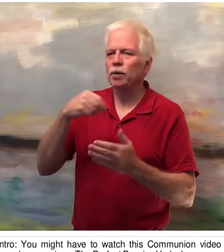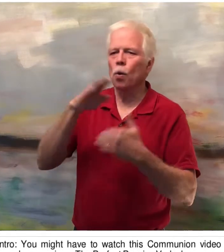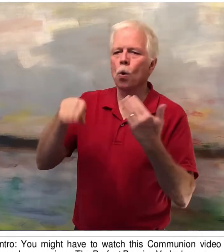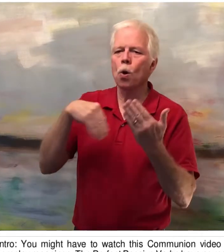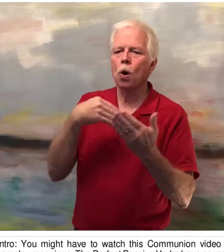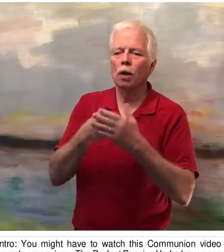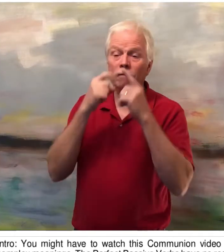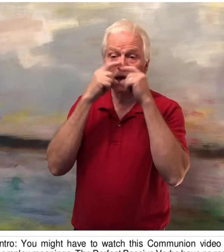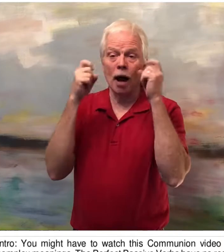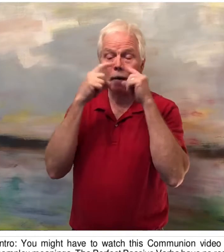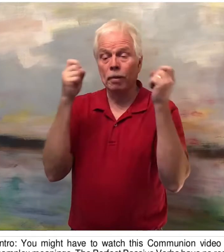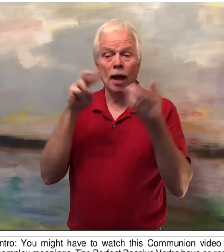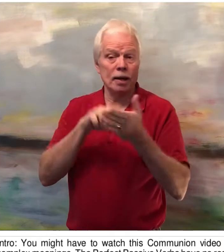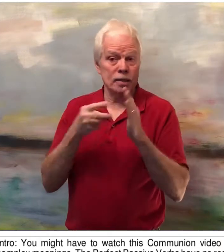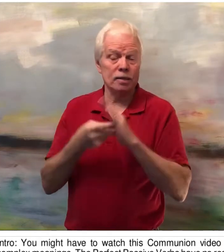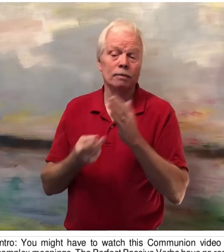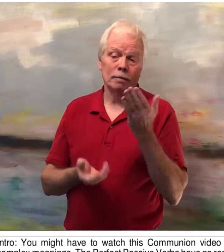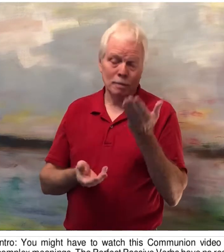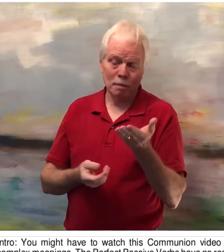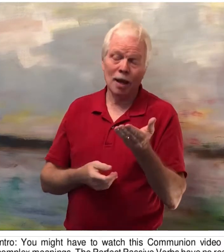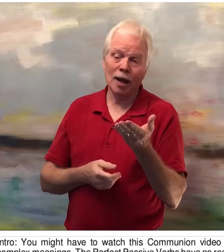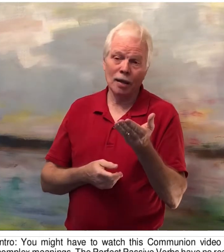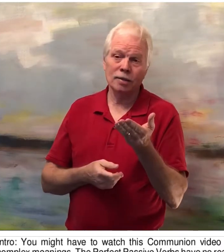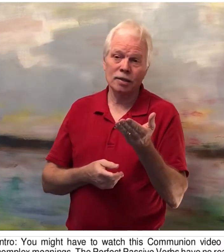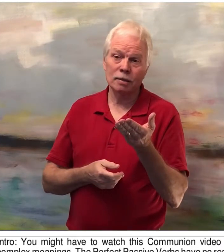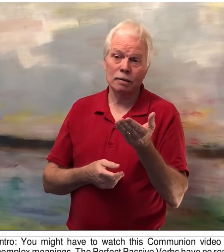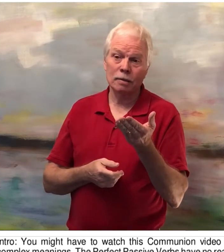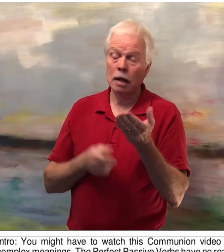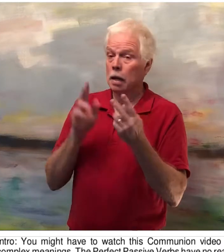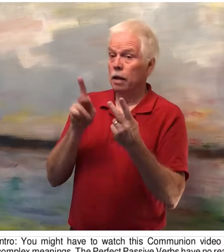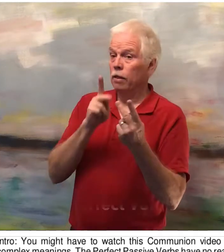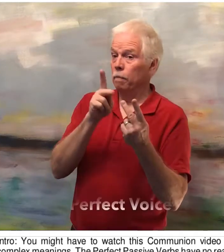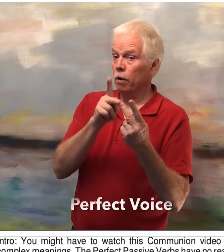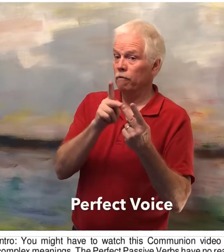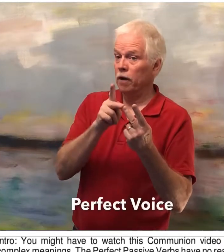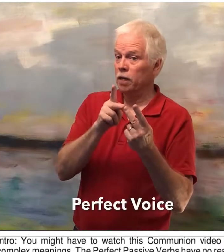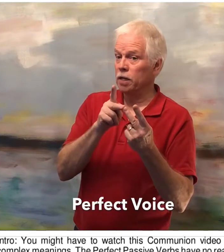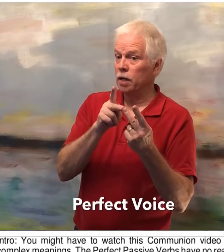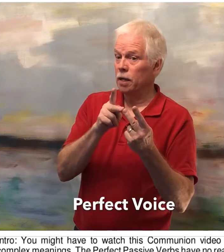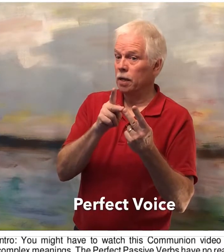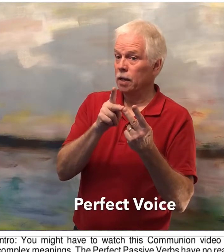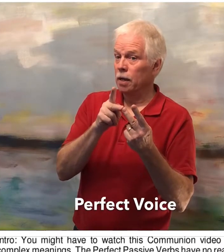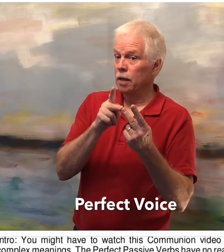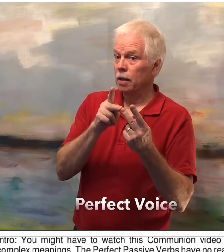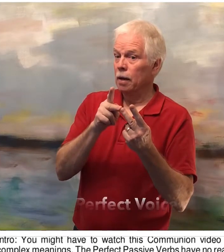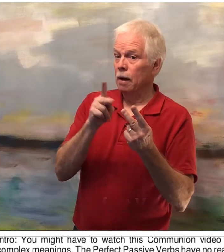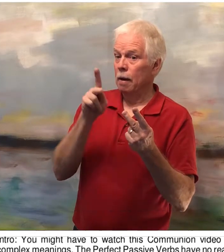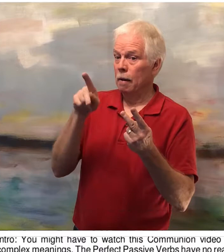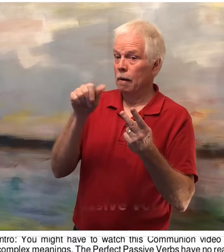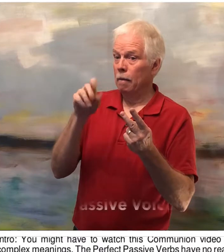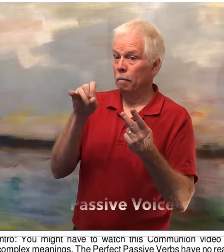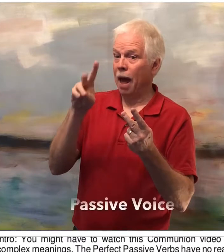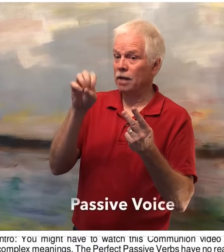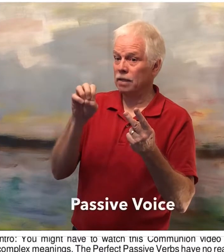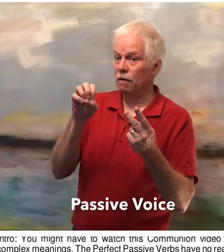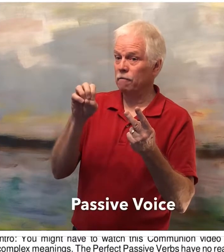all of the complex meanings. The perfect passive